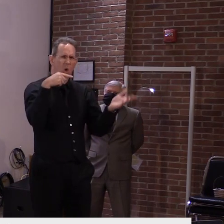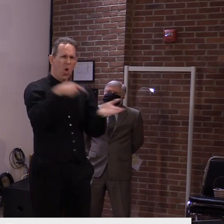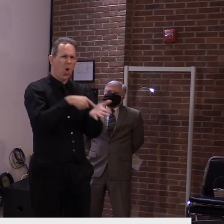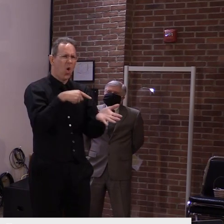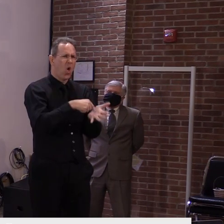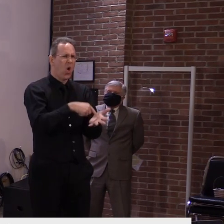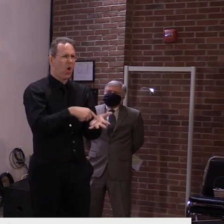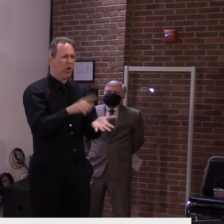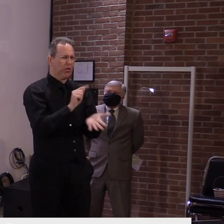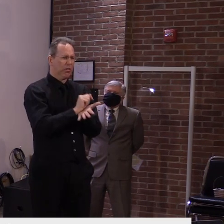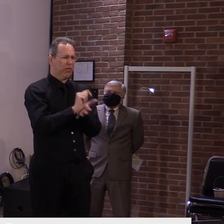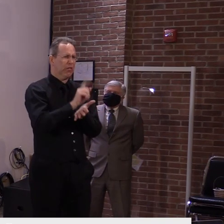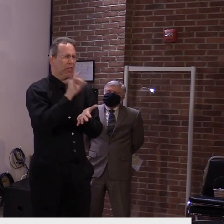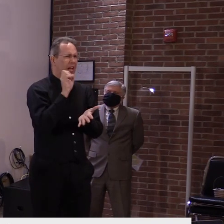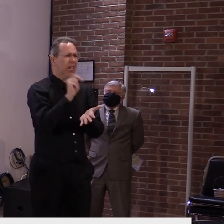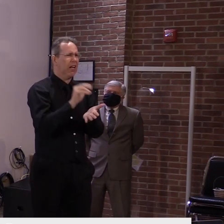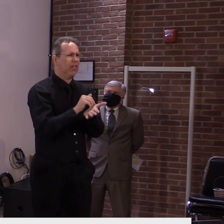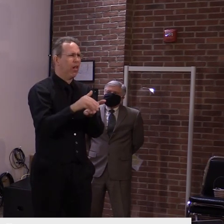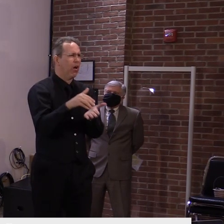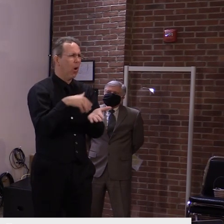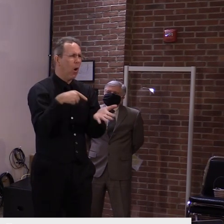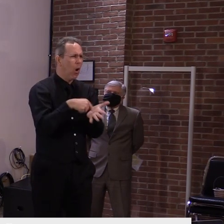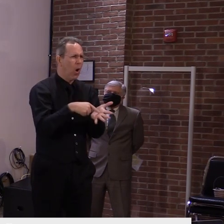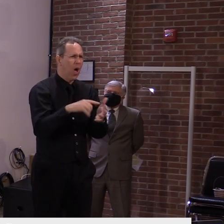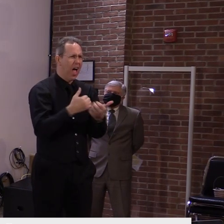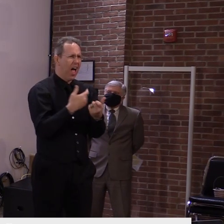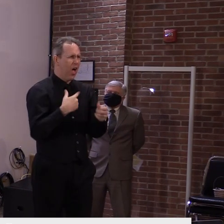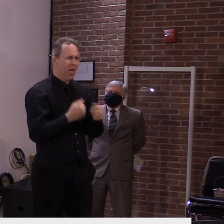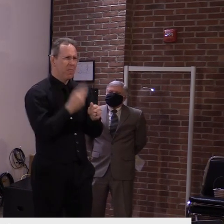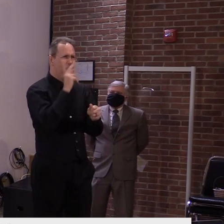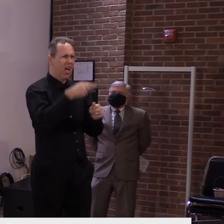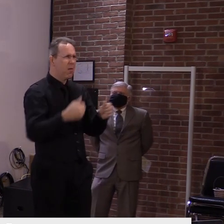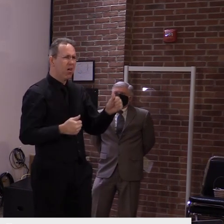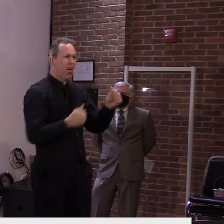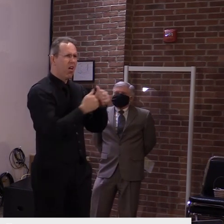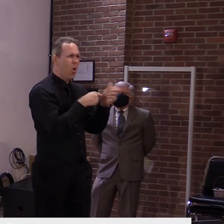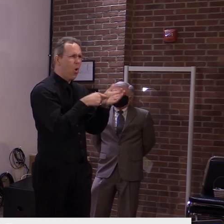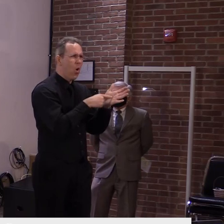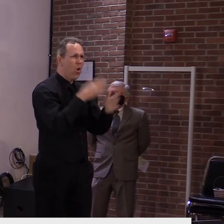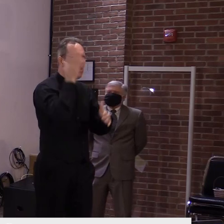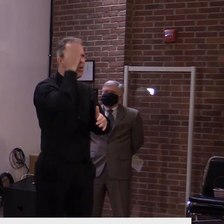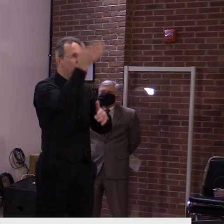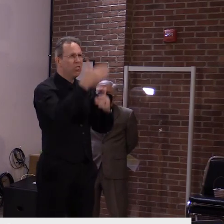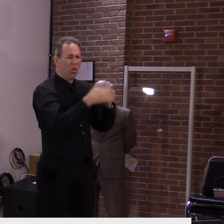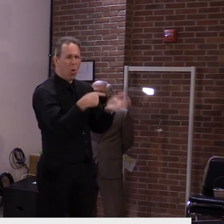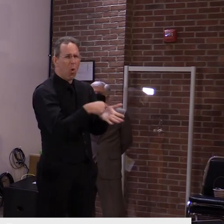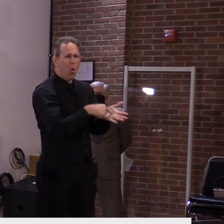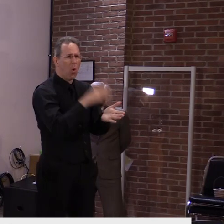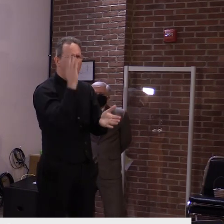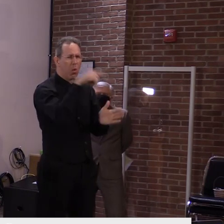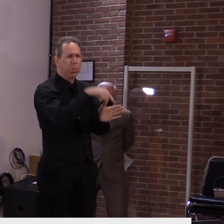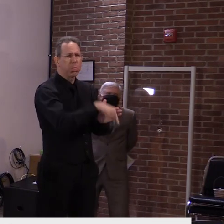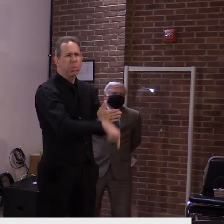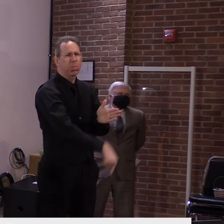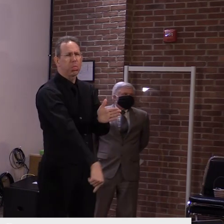our kids and grandkids and future generations, as with any debt.